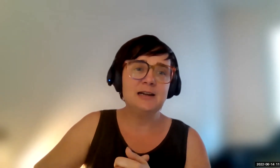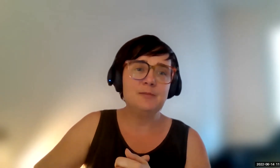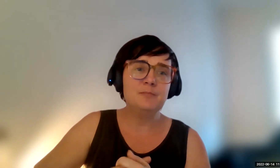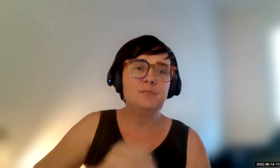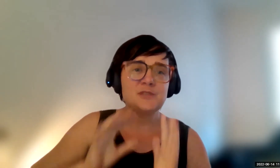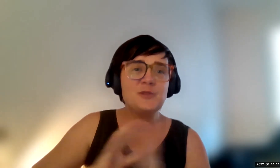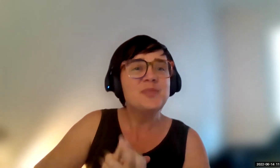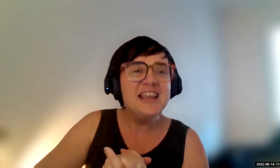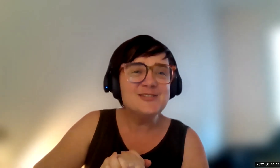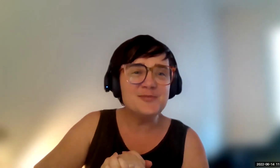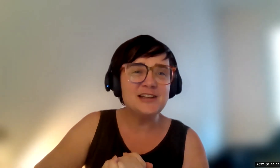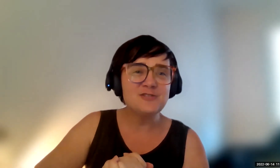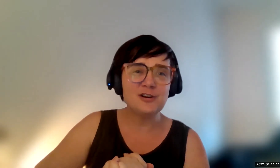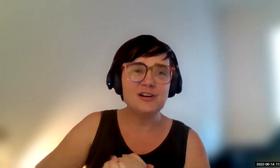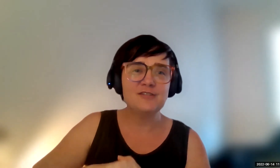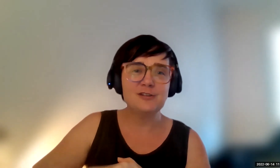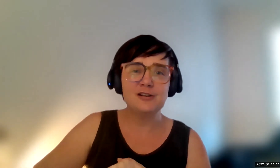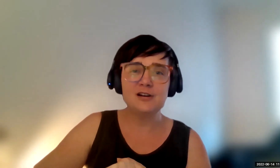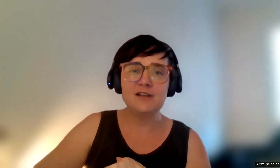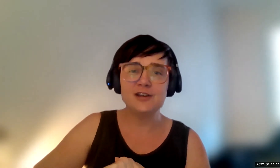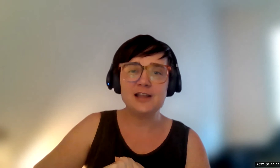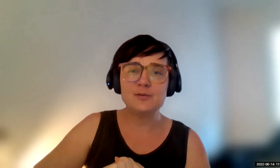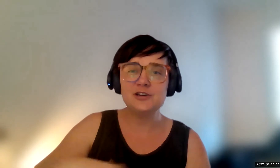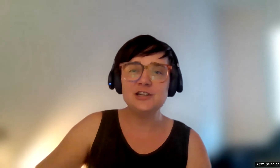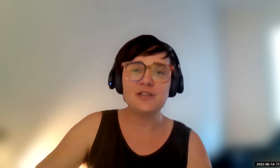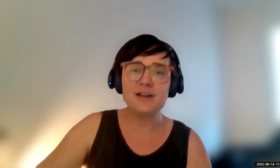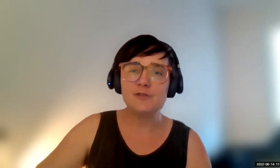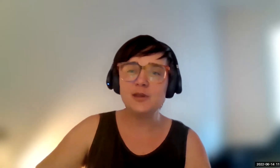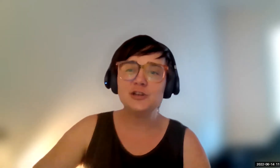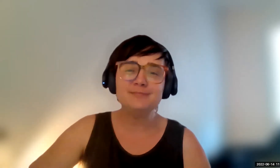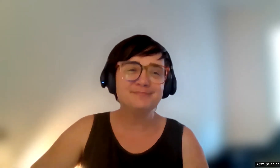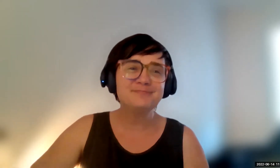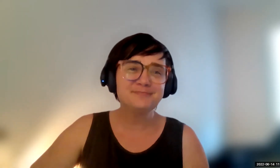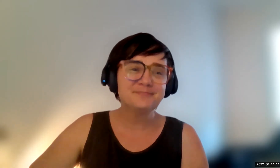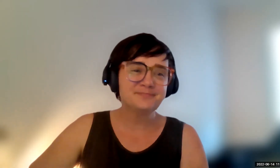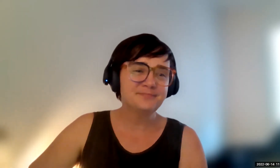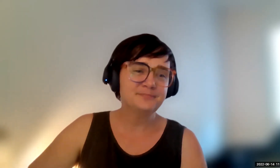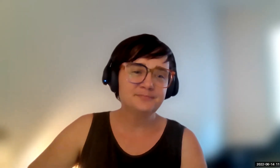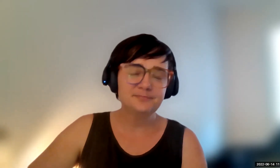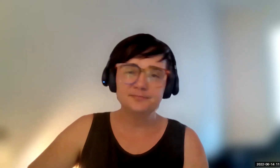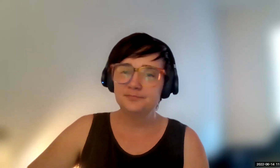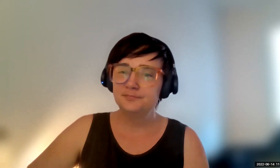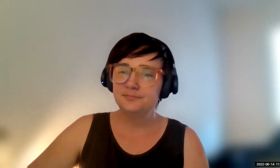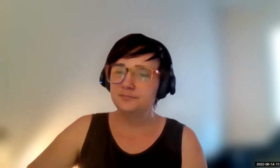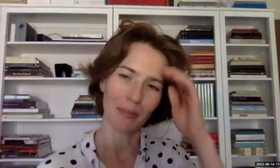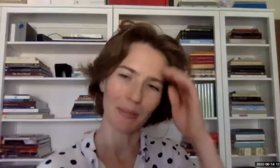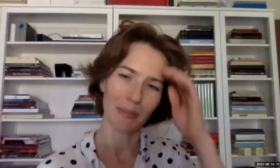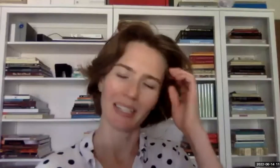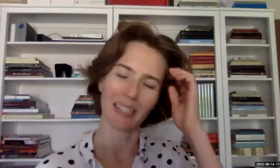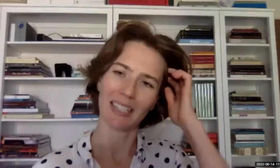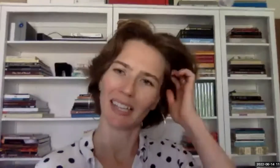distress. So thank you so much for offering the opportunity to share that information. Thank you,